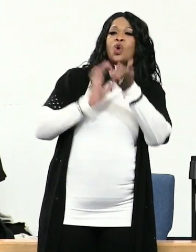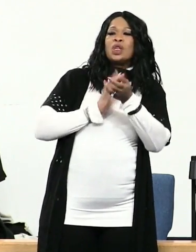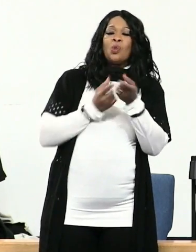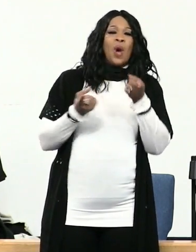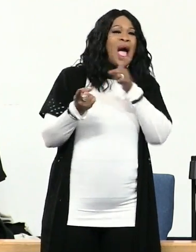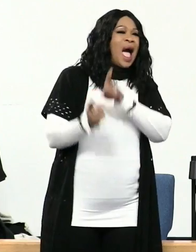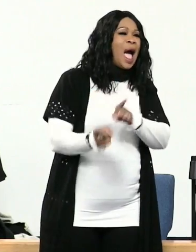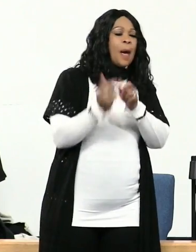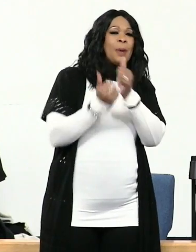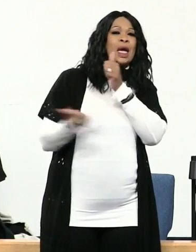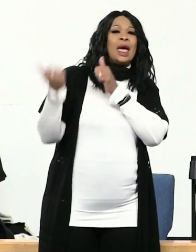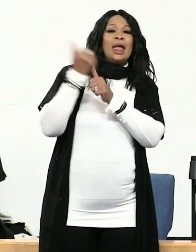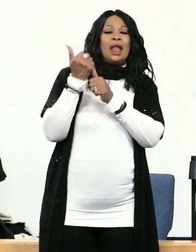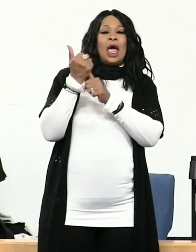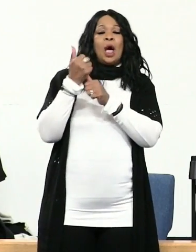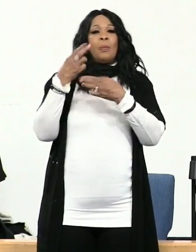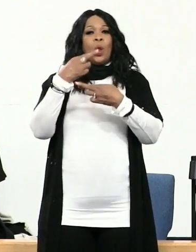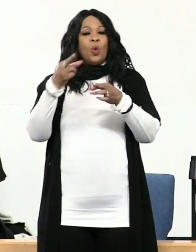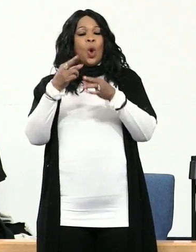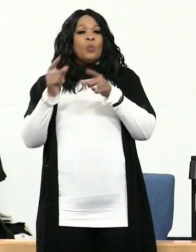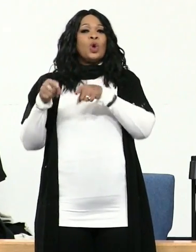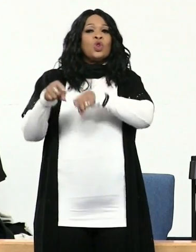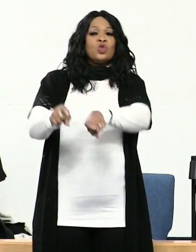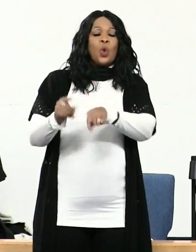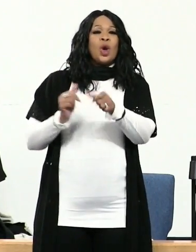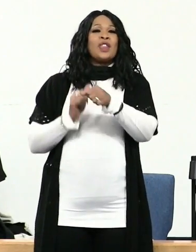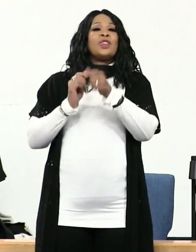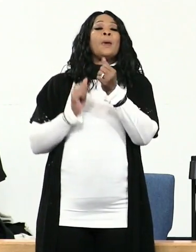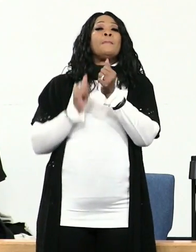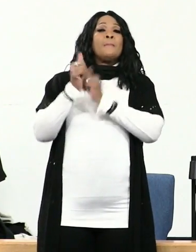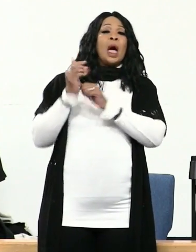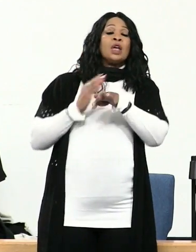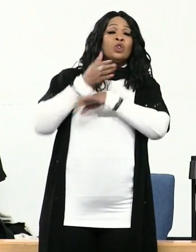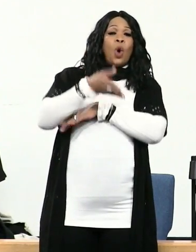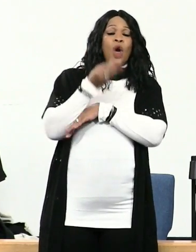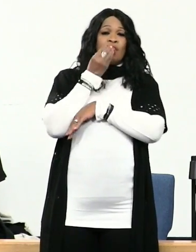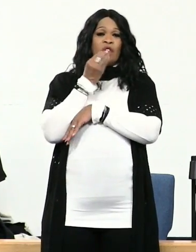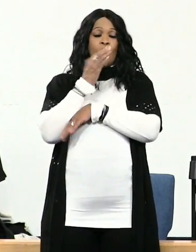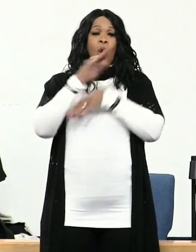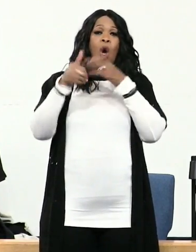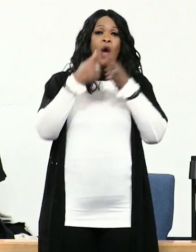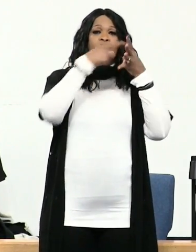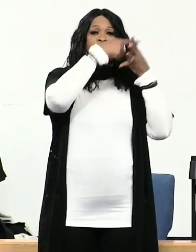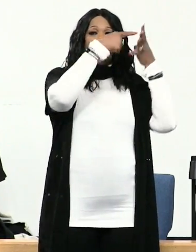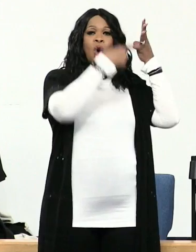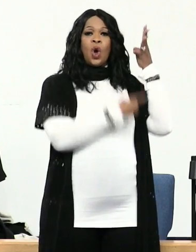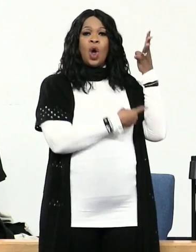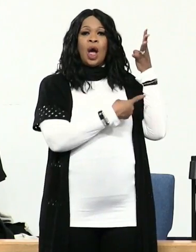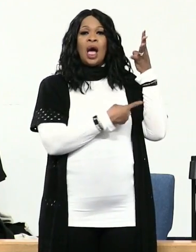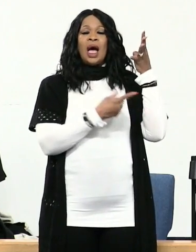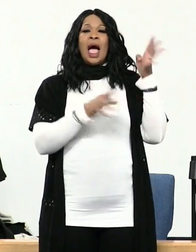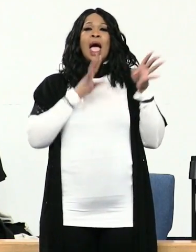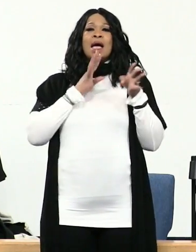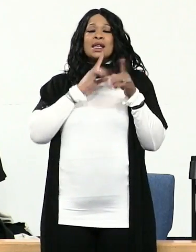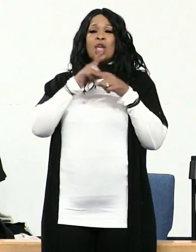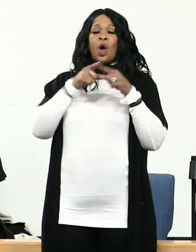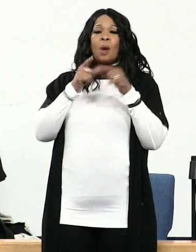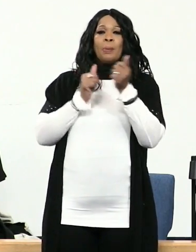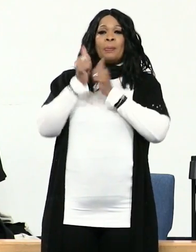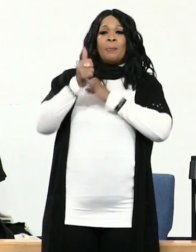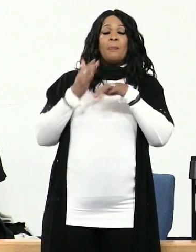room during the Passover meal. Now understand, all four of the Gospels talk about the Passover